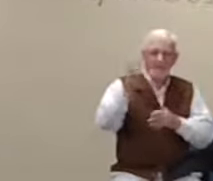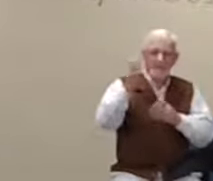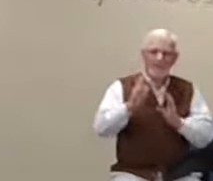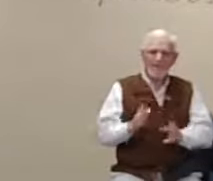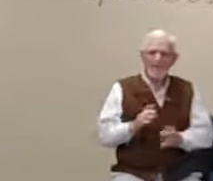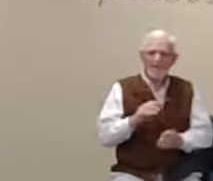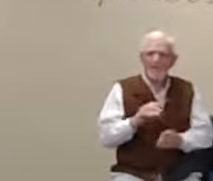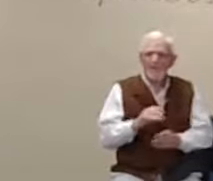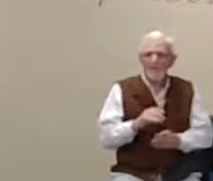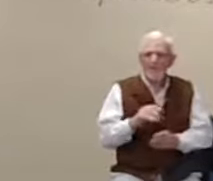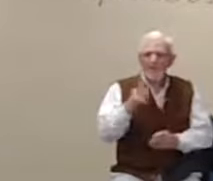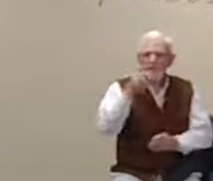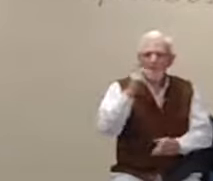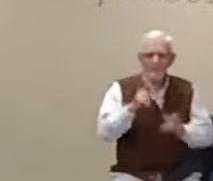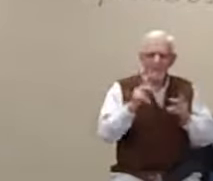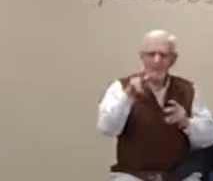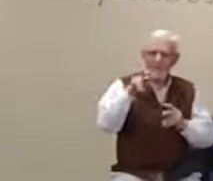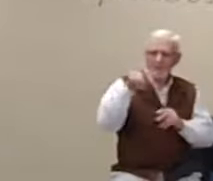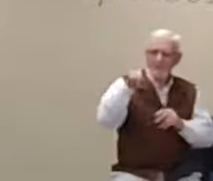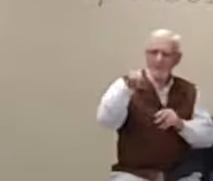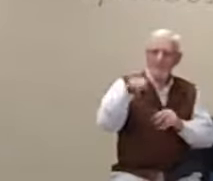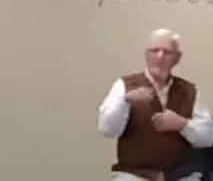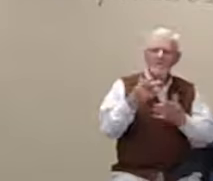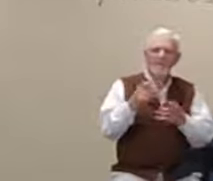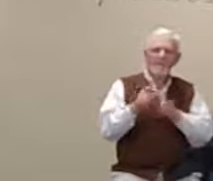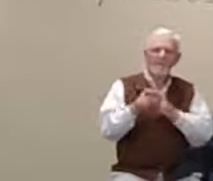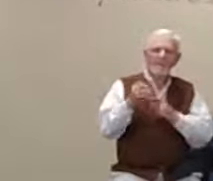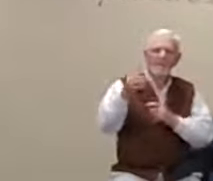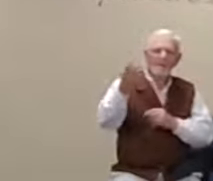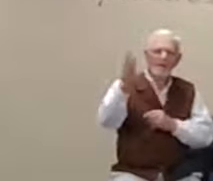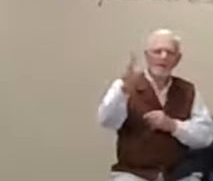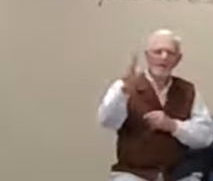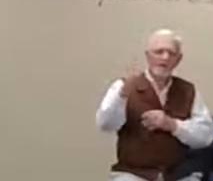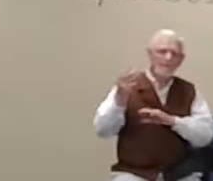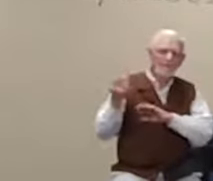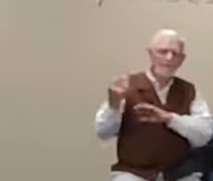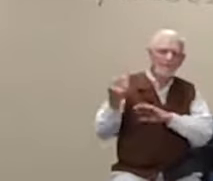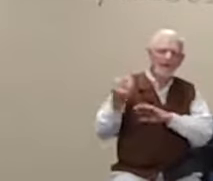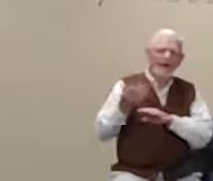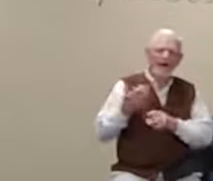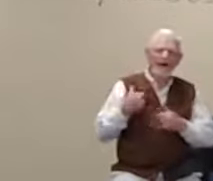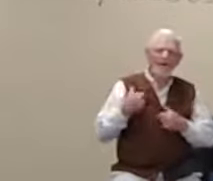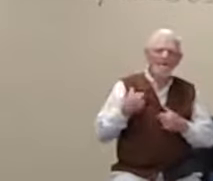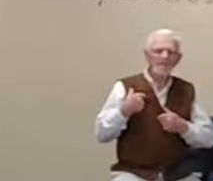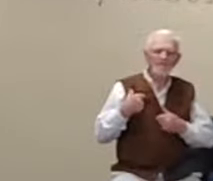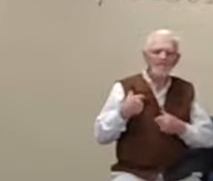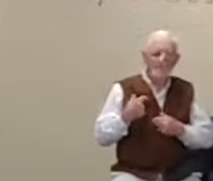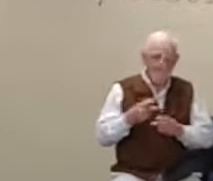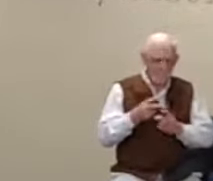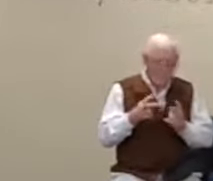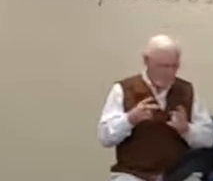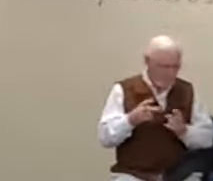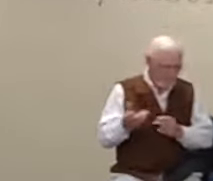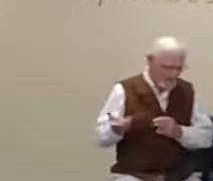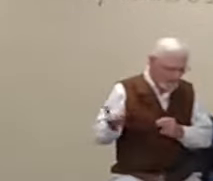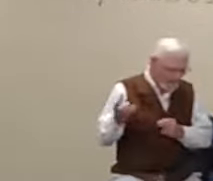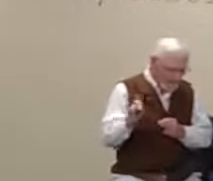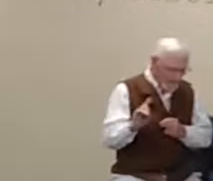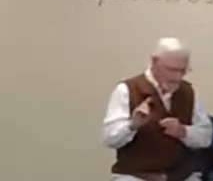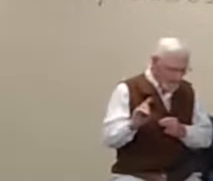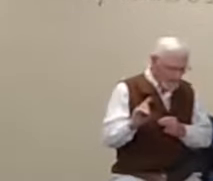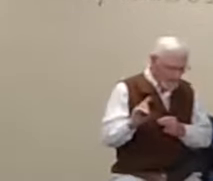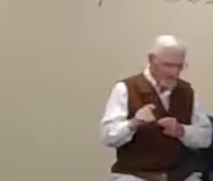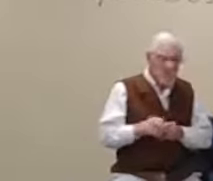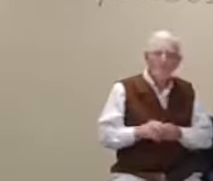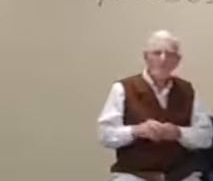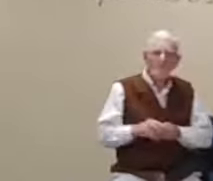see, is you have to give them the words of God. Past tense, I have. And then verse 18, as thou